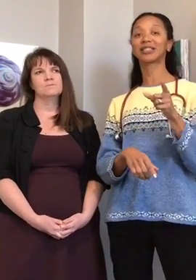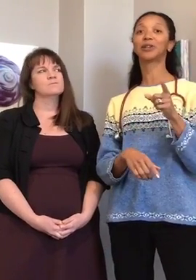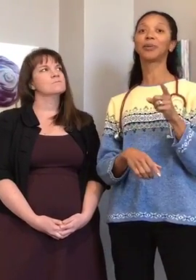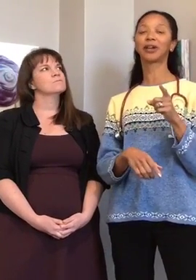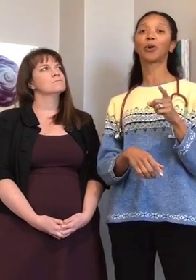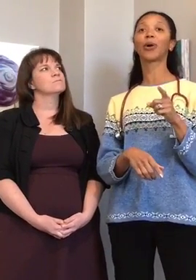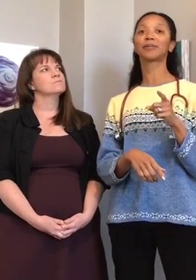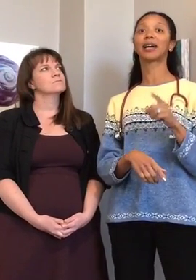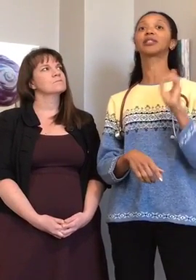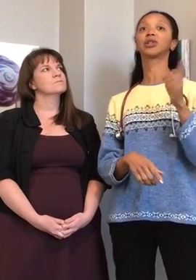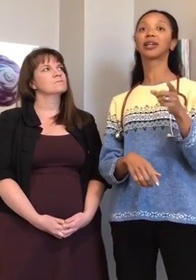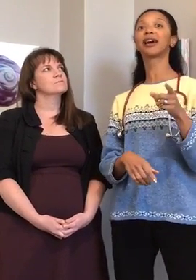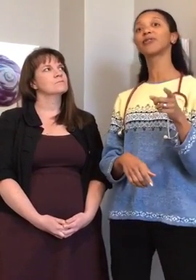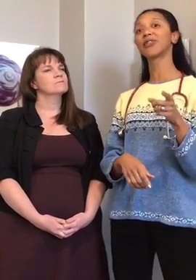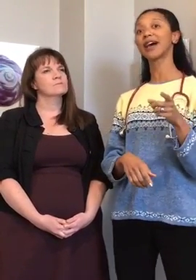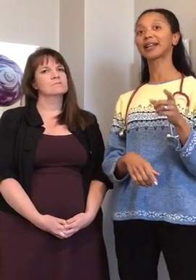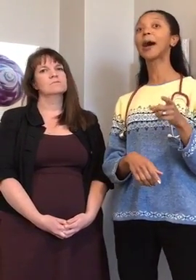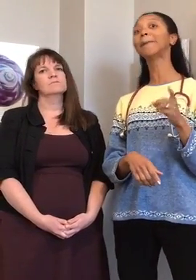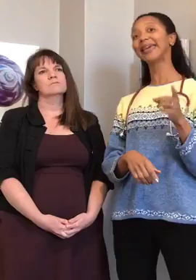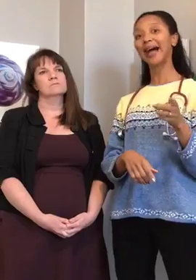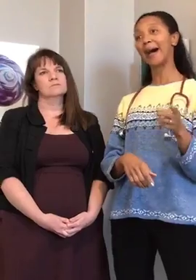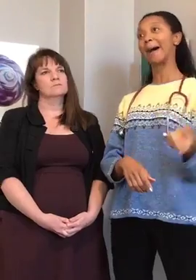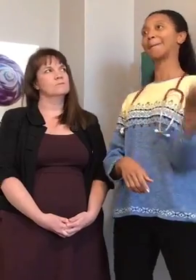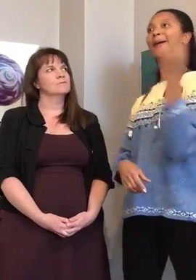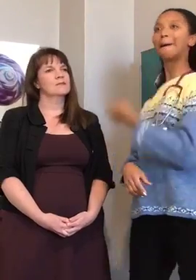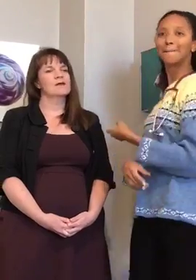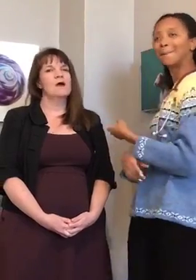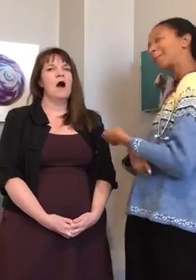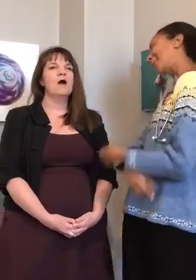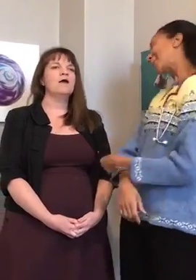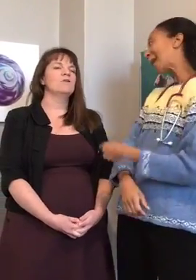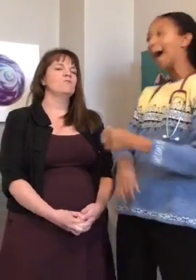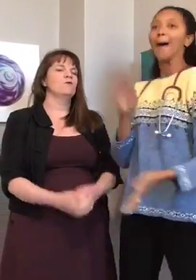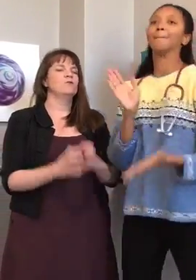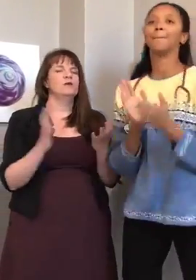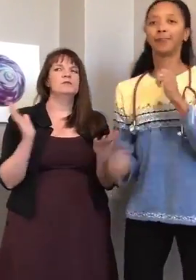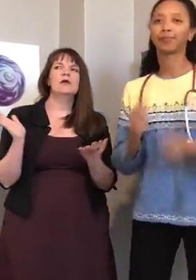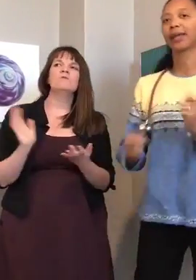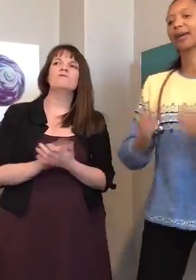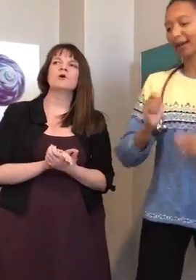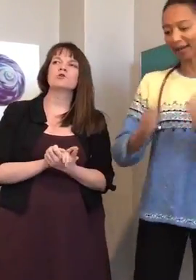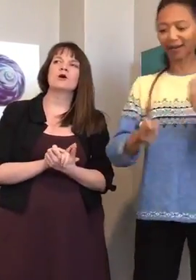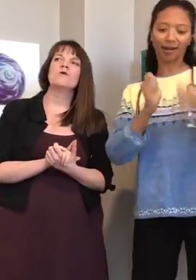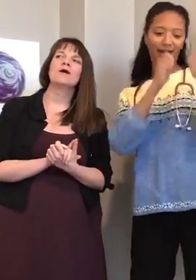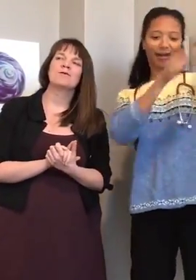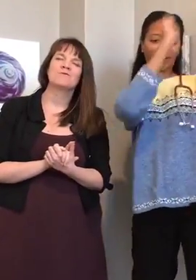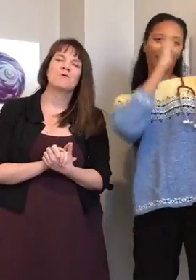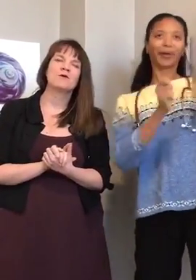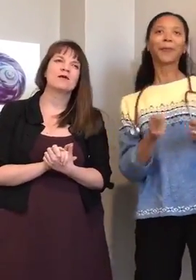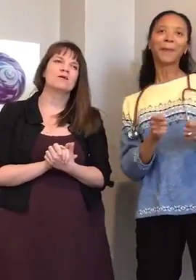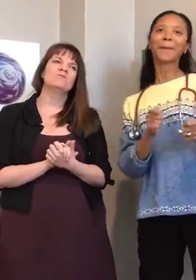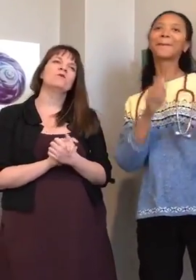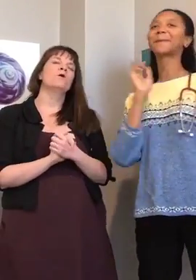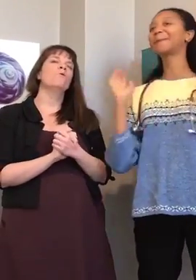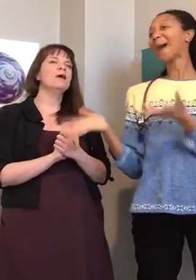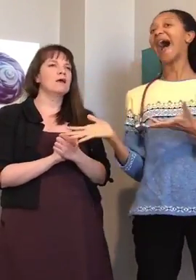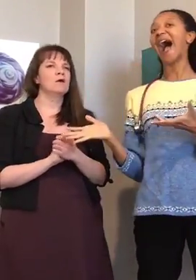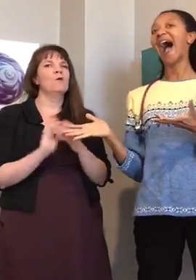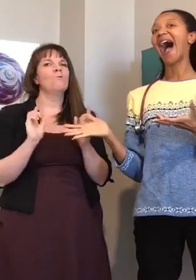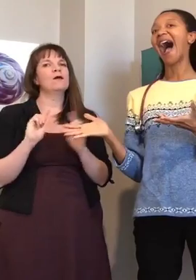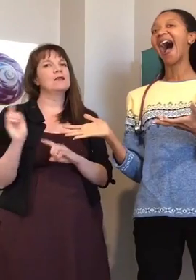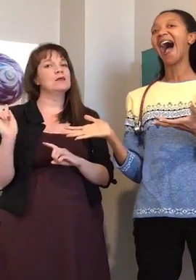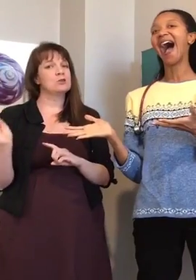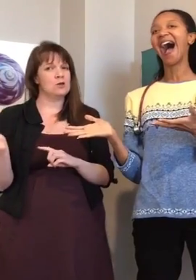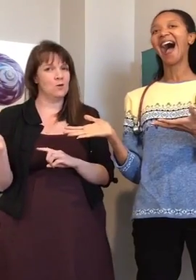happen, and that's going to be on our website. So look out for that coming up. All right, and so the name of our show coming forward is